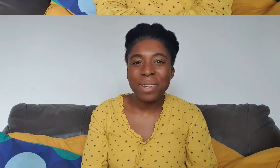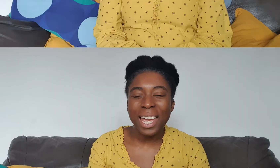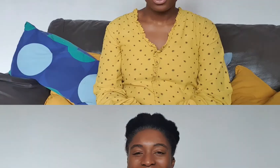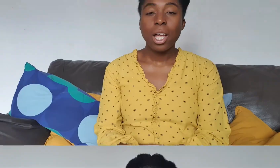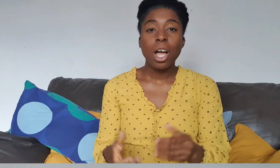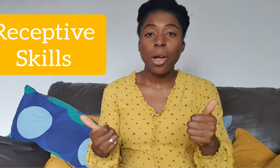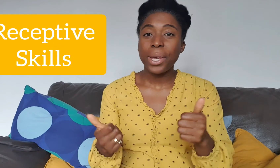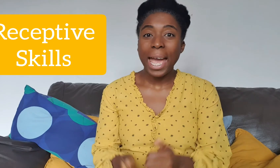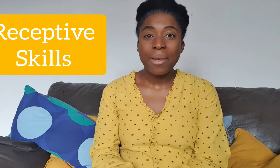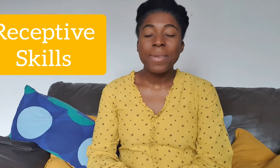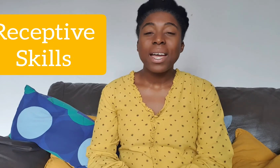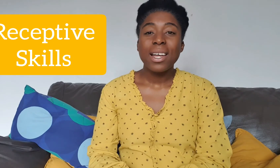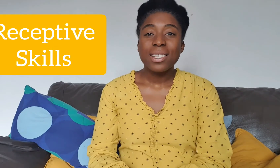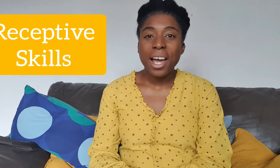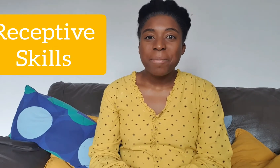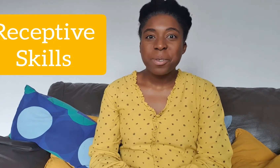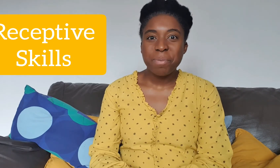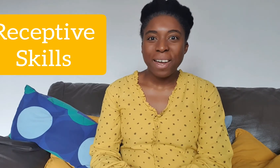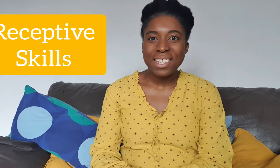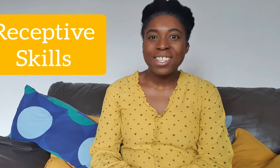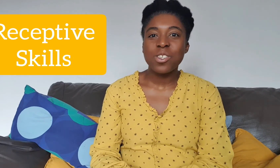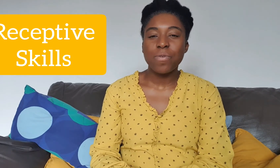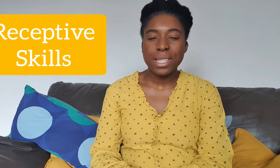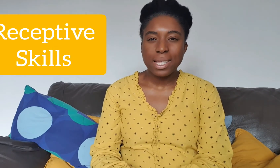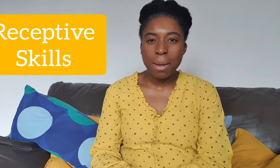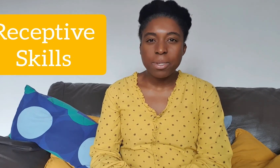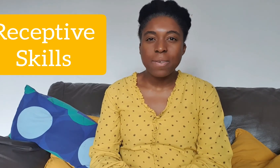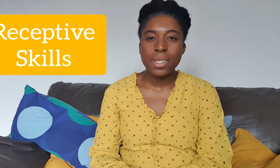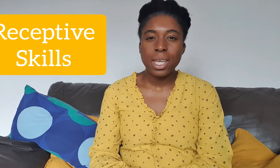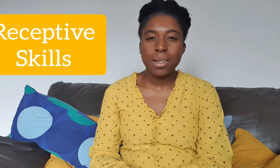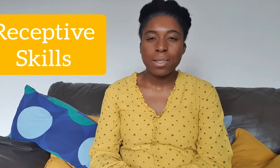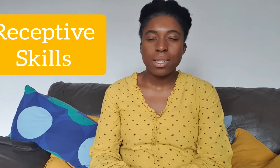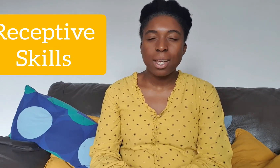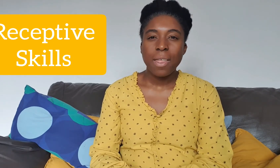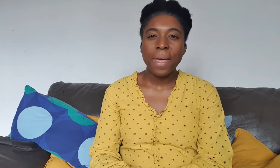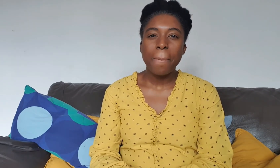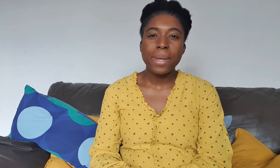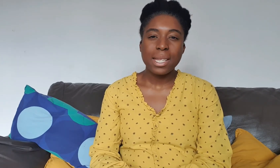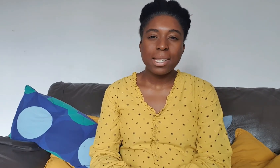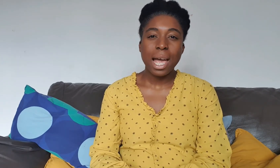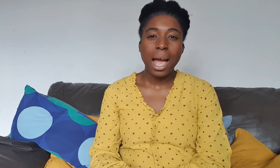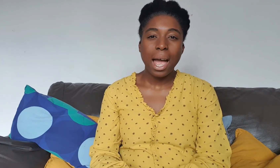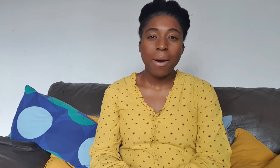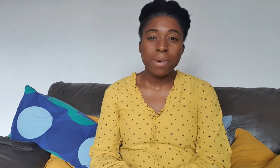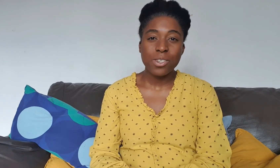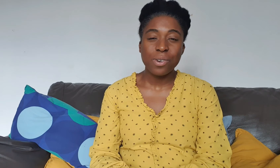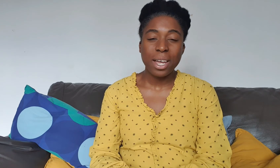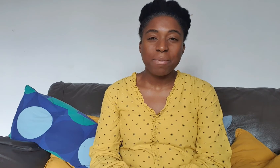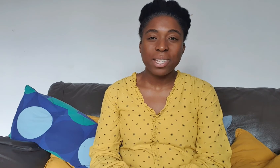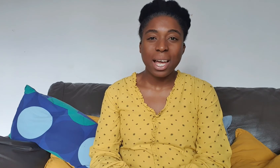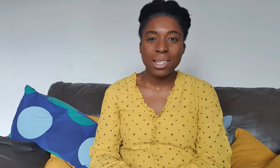Okay? Okay. Time to practice your receptive skills. That means how much you're able to